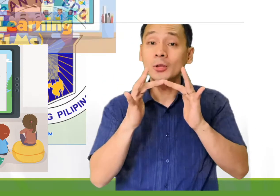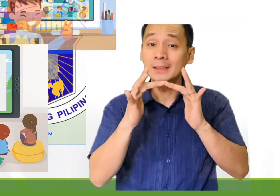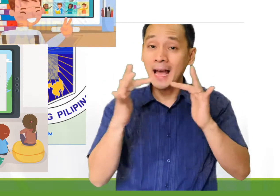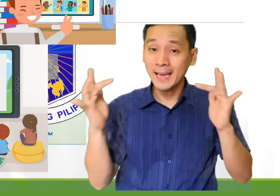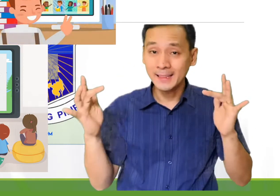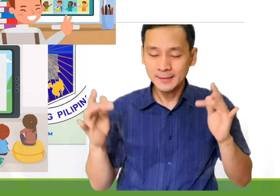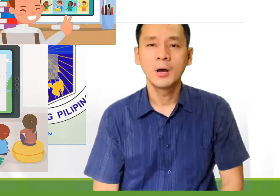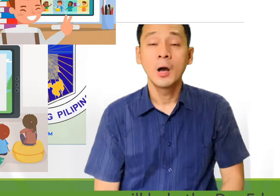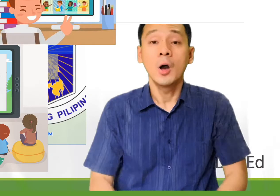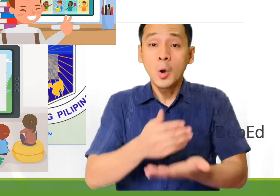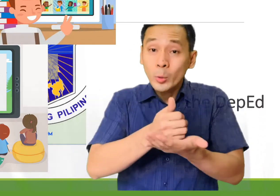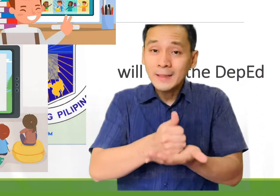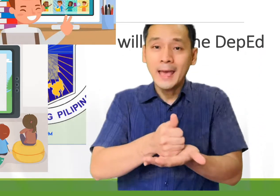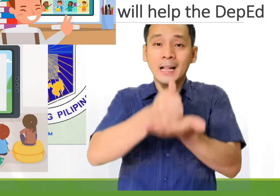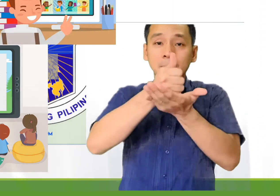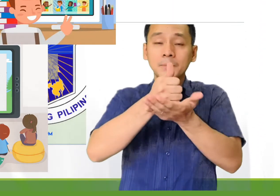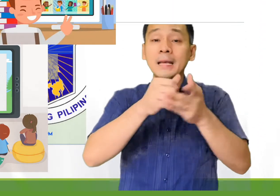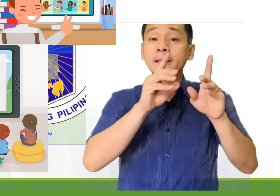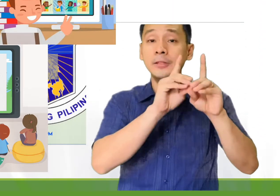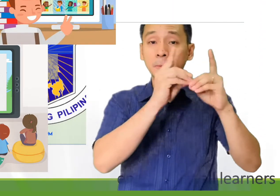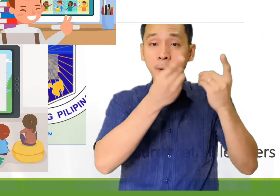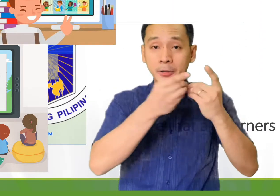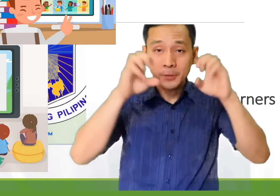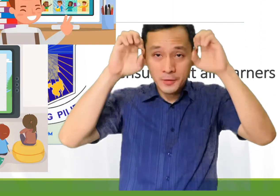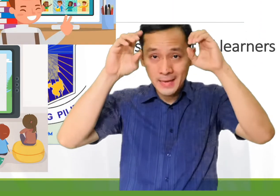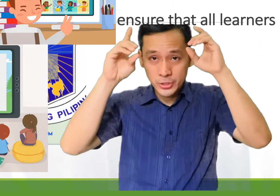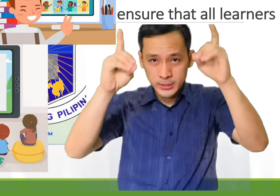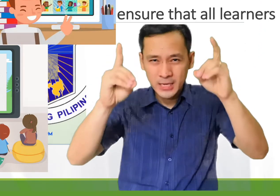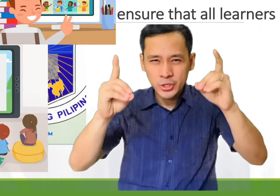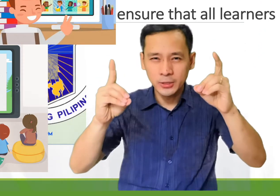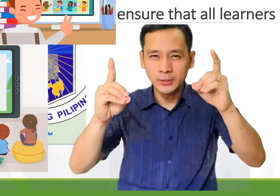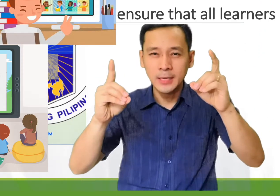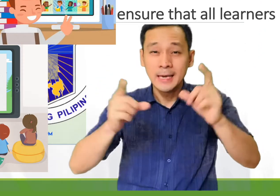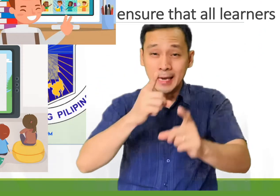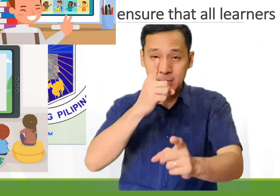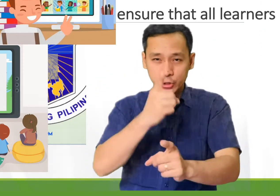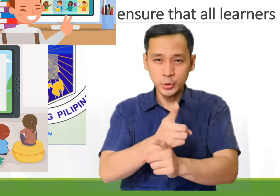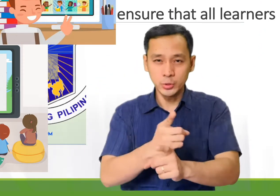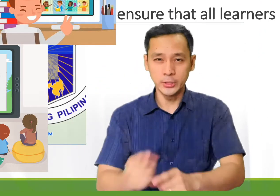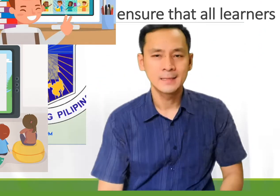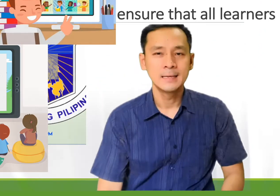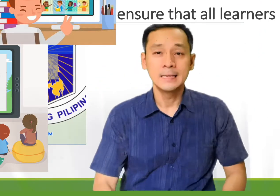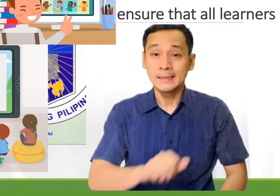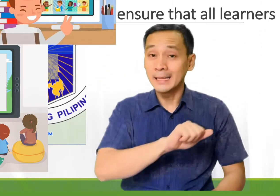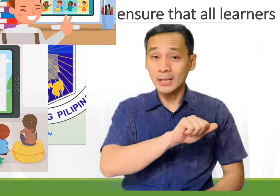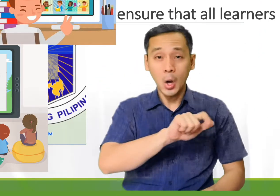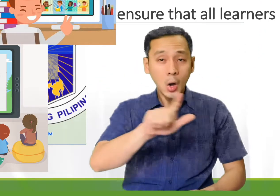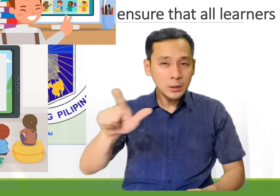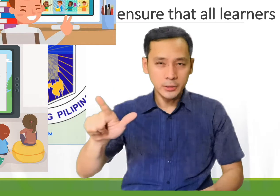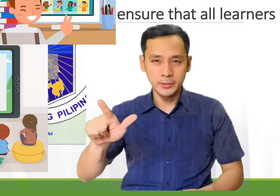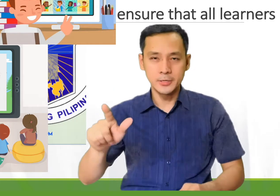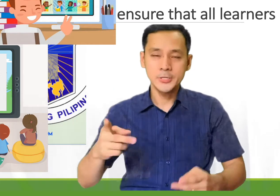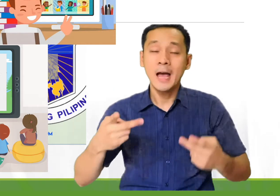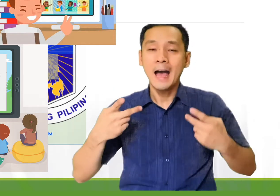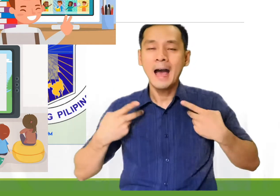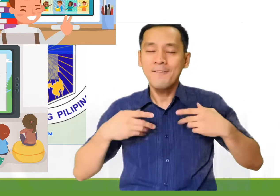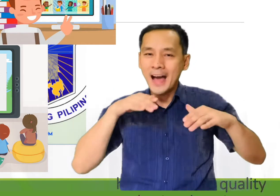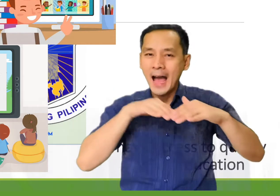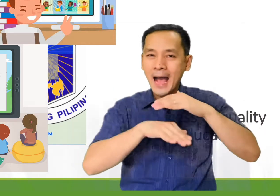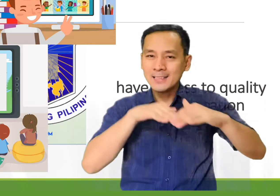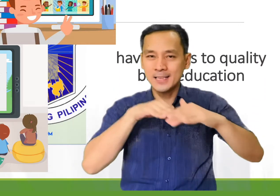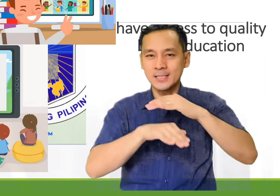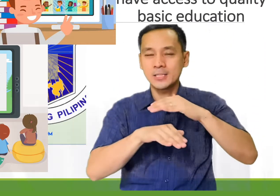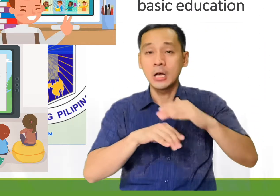and online, will help the Department of Education ensure that all learners